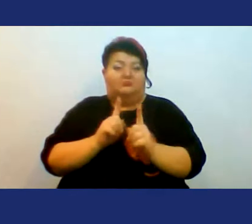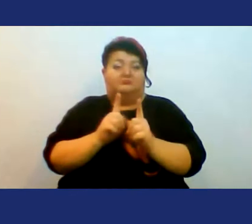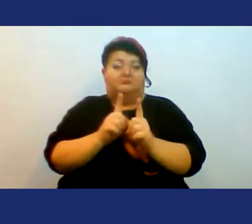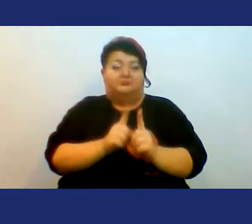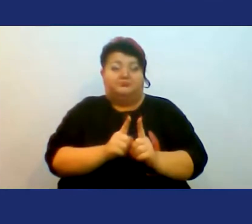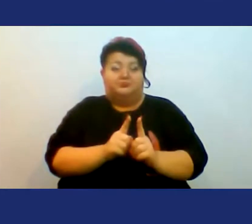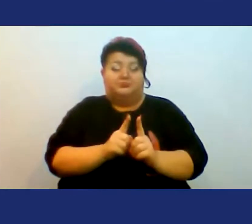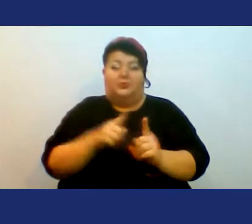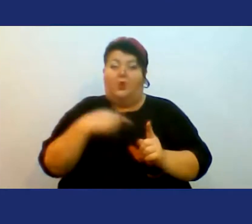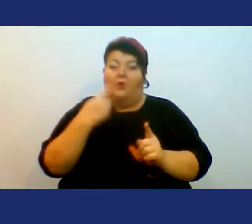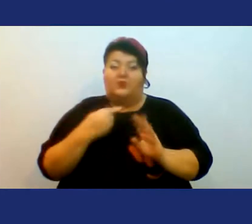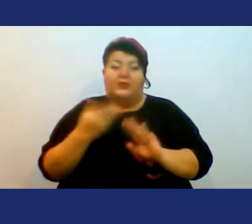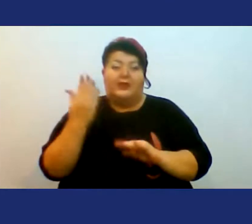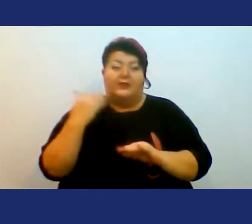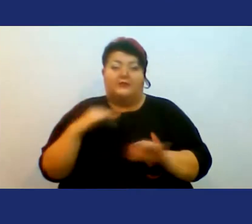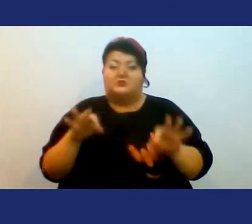is